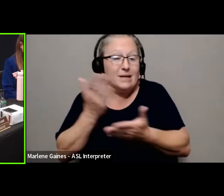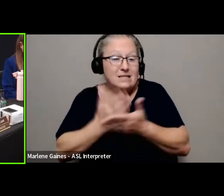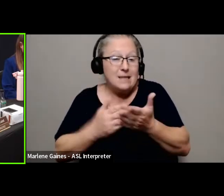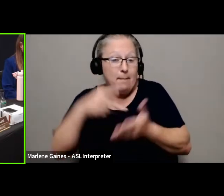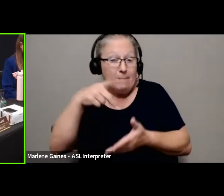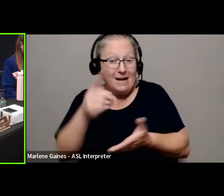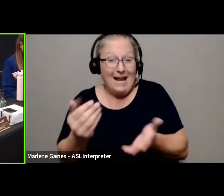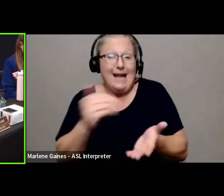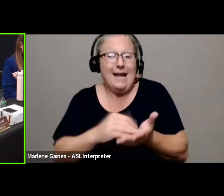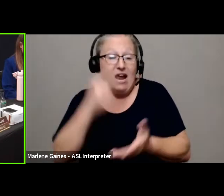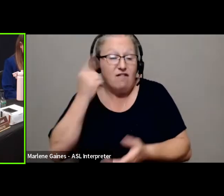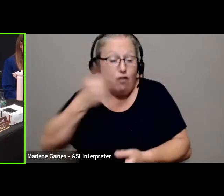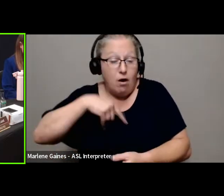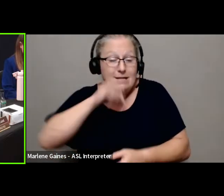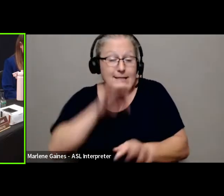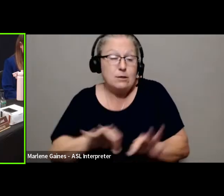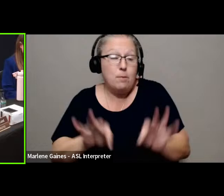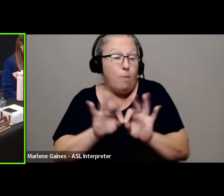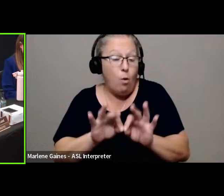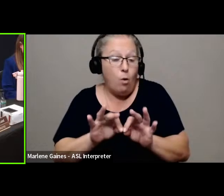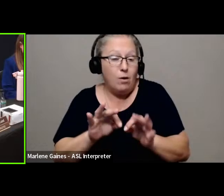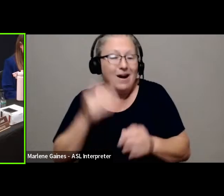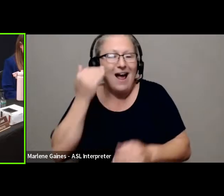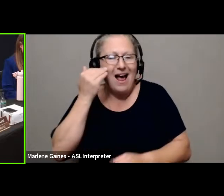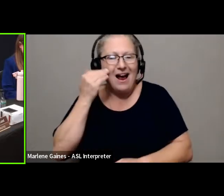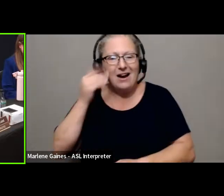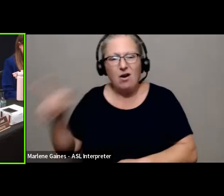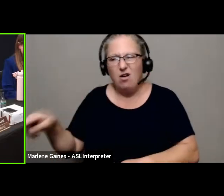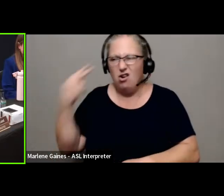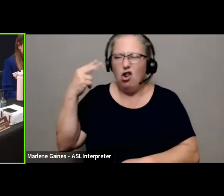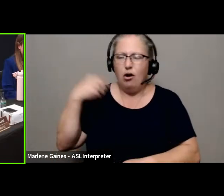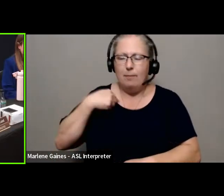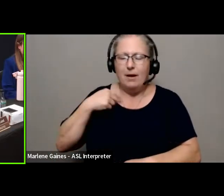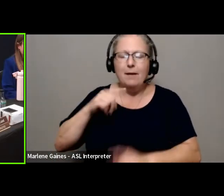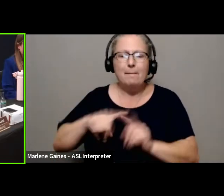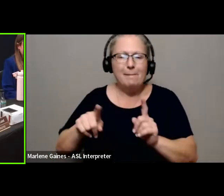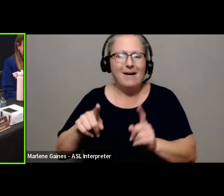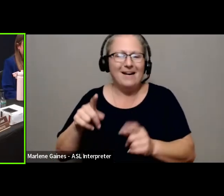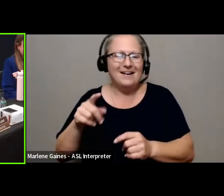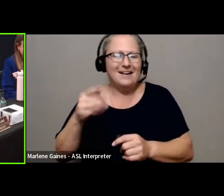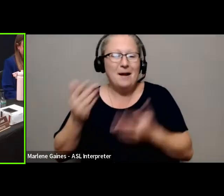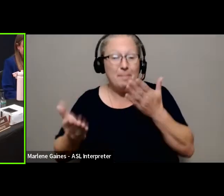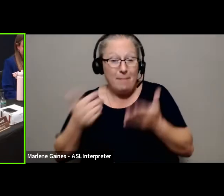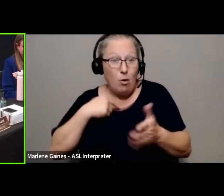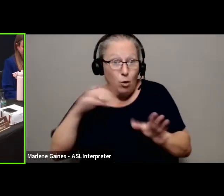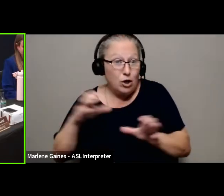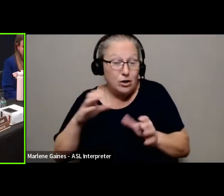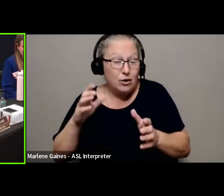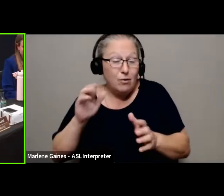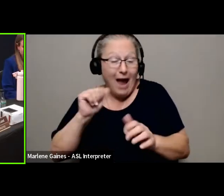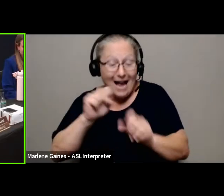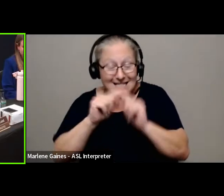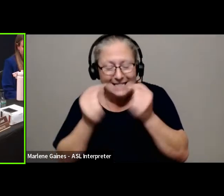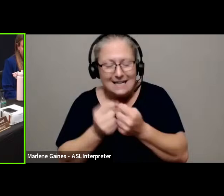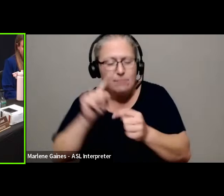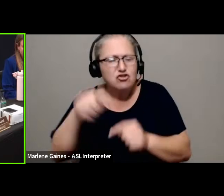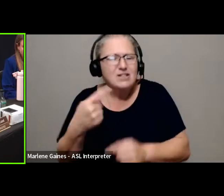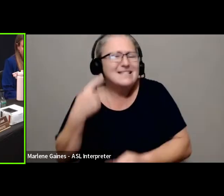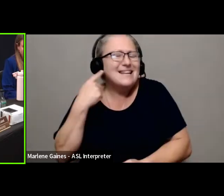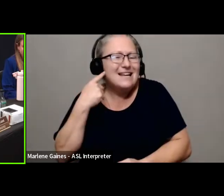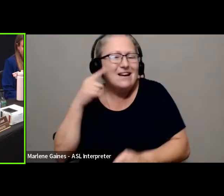PD again for us is important again. I know you look at me like that, but I think maybe we do as a team just to hear the